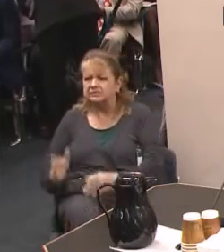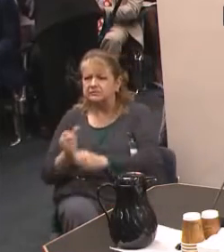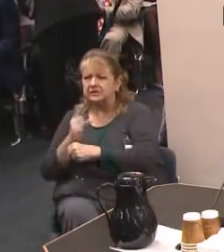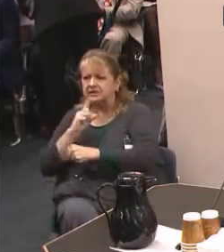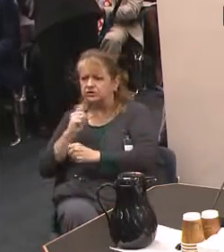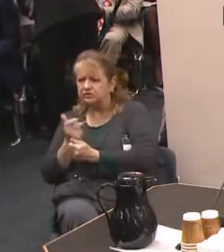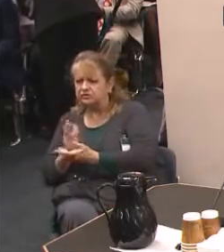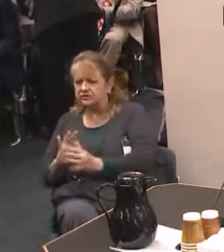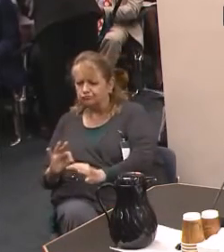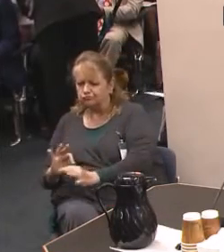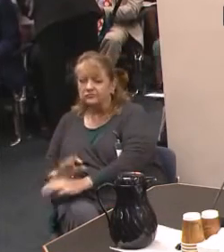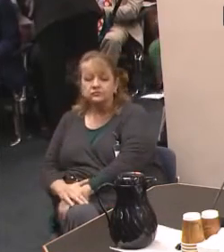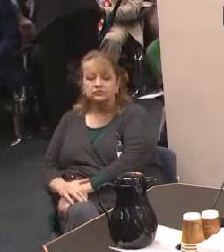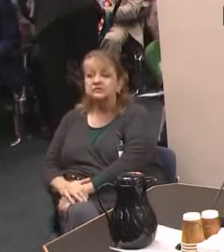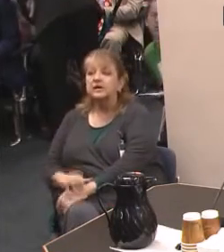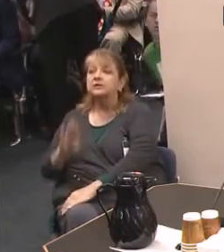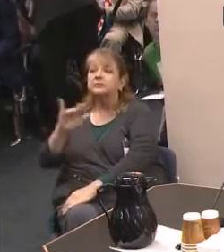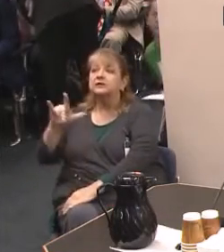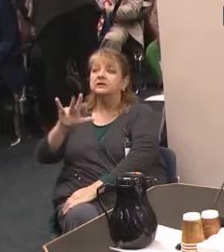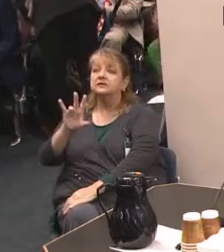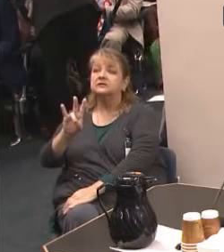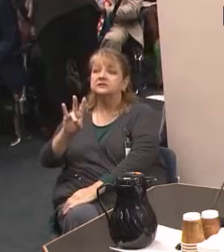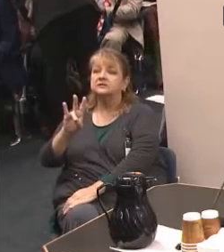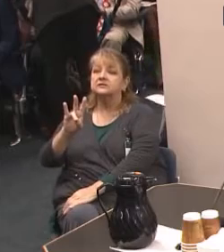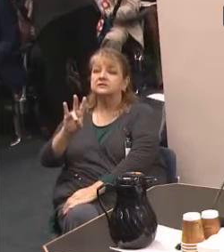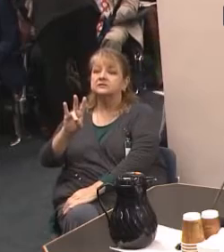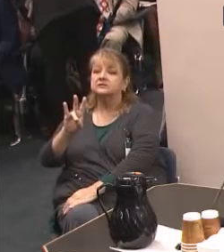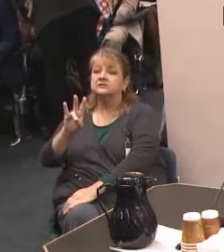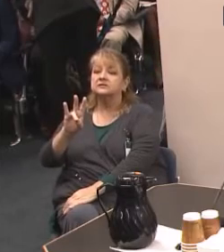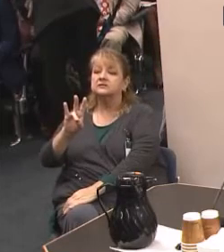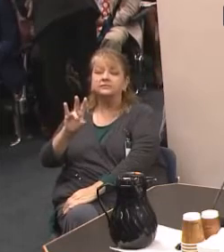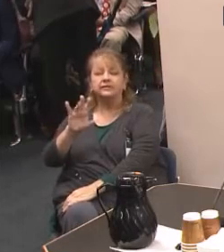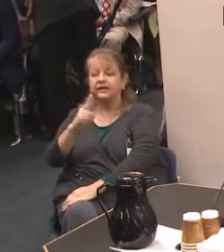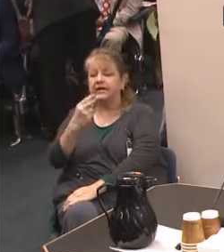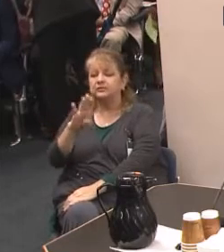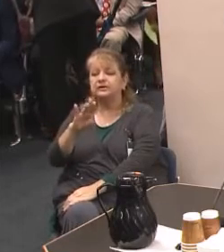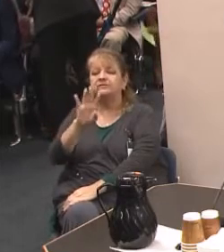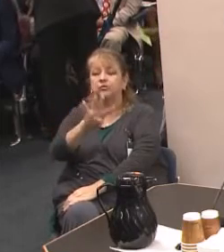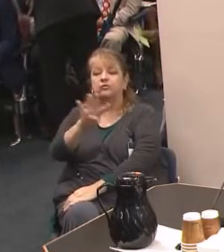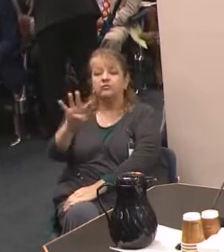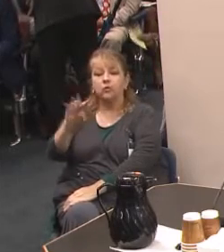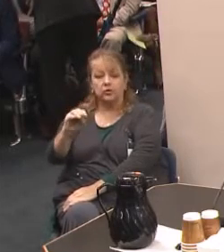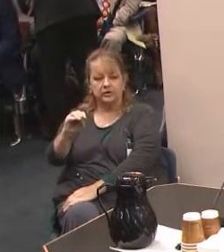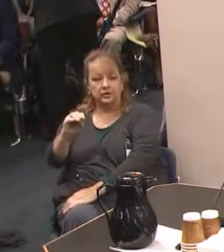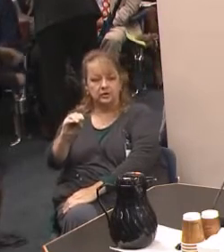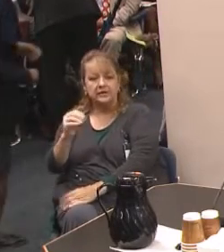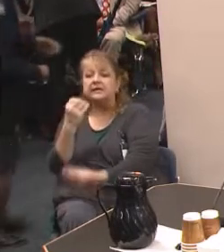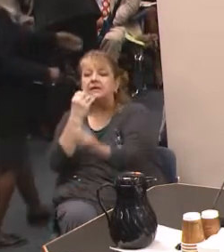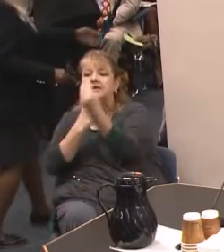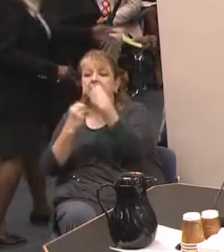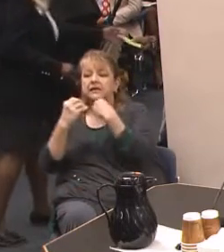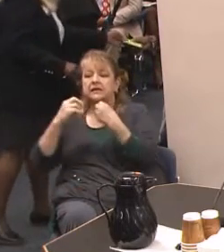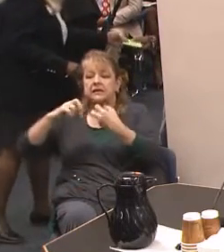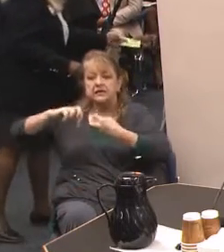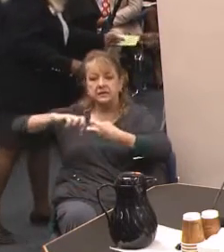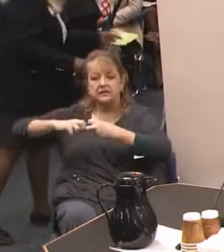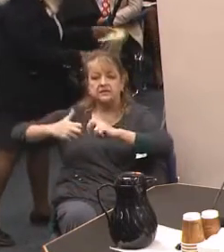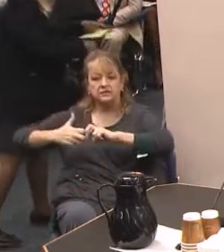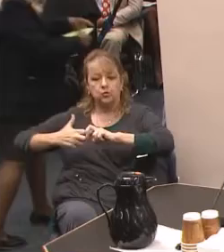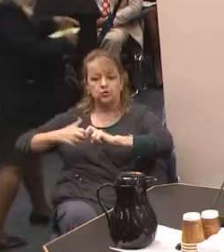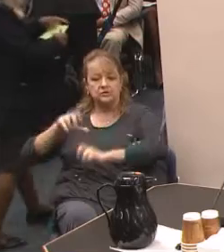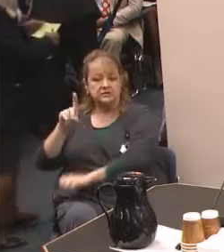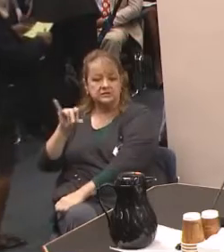440? 440, please. All right, HB 440 provides relative to eating disorders,